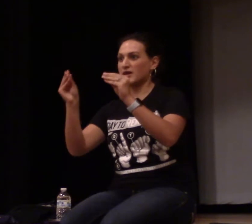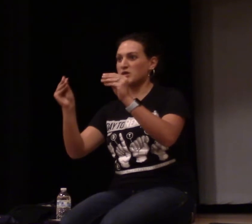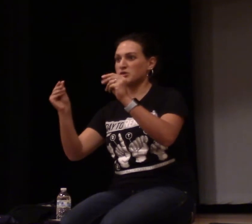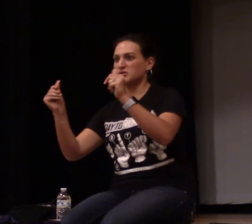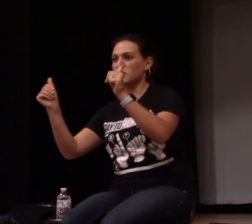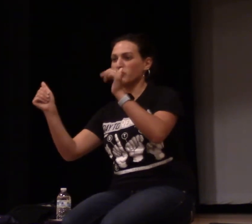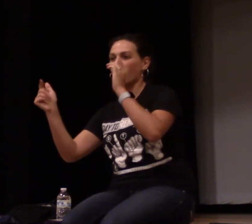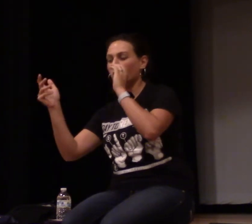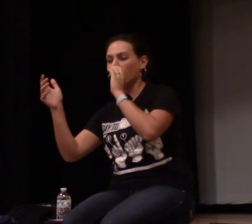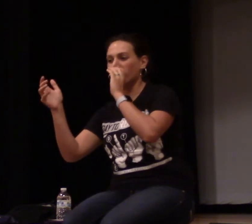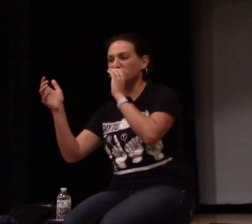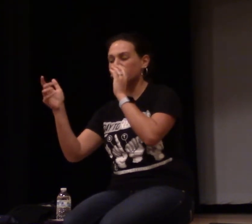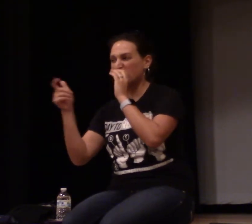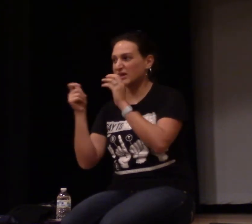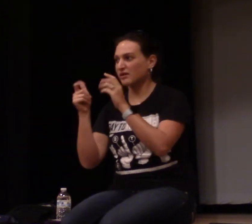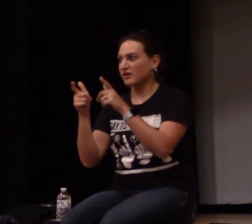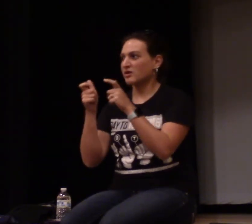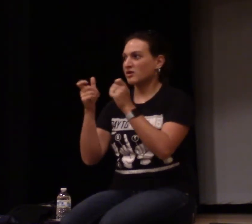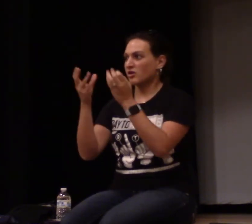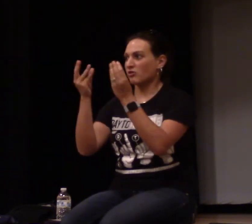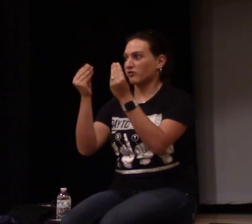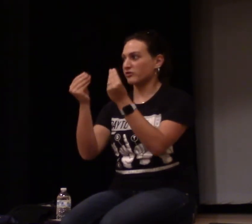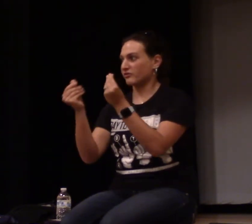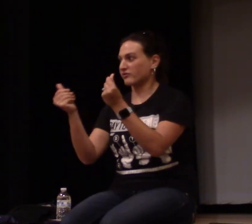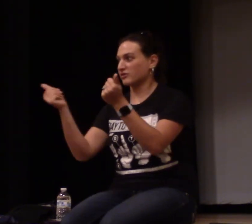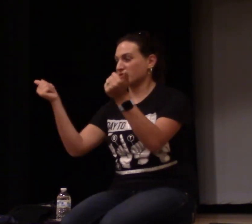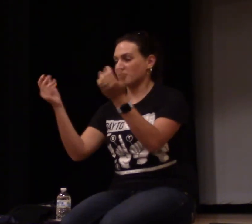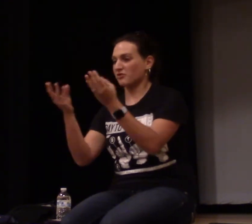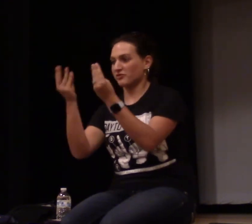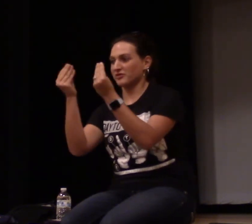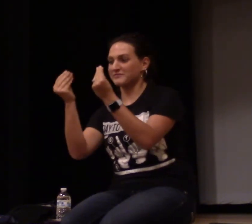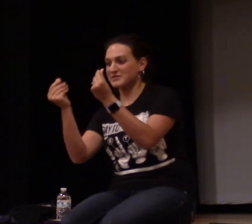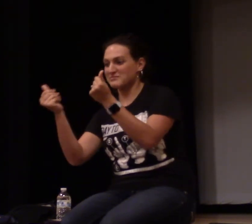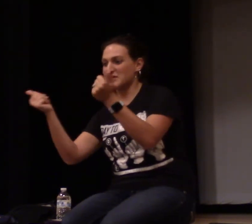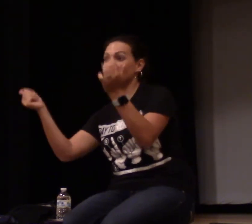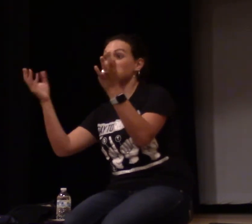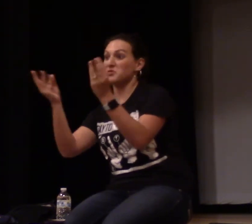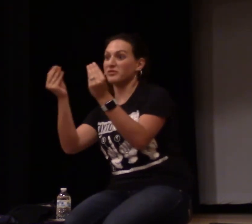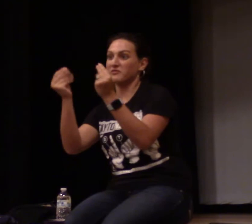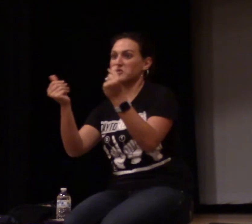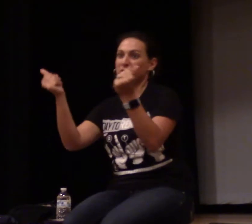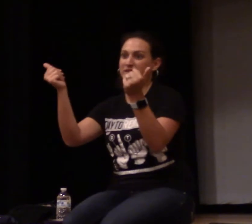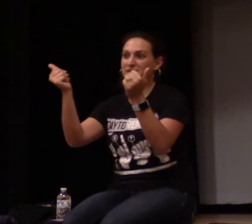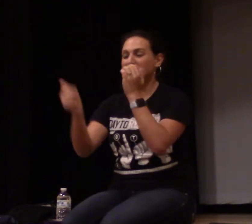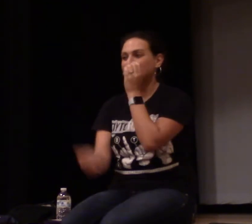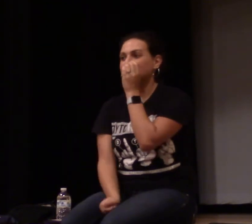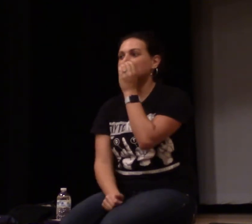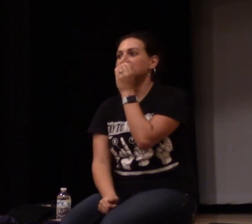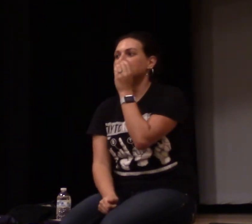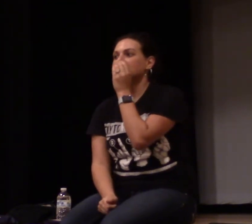it smooth. Don't go for speed, go for being smooth and fluent.